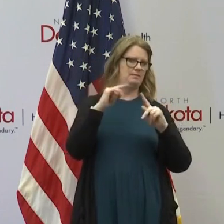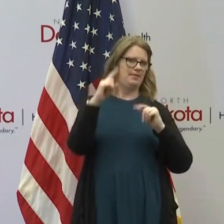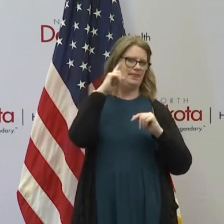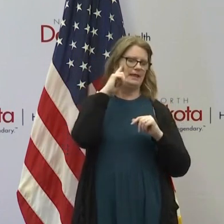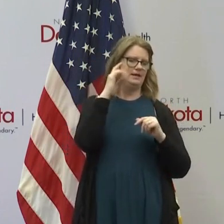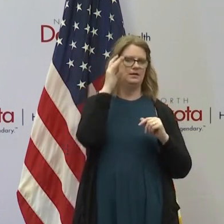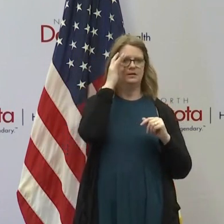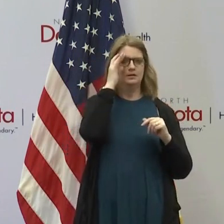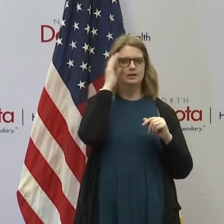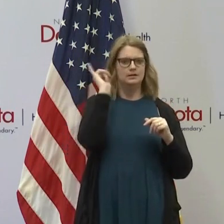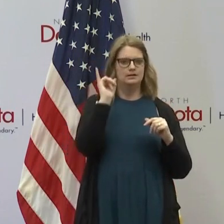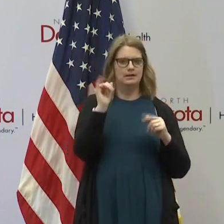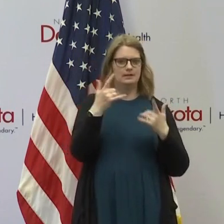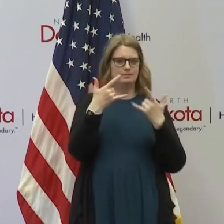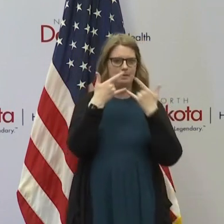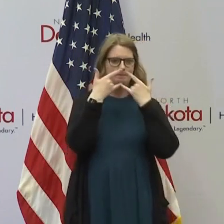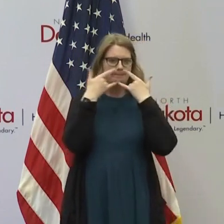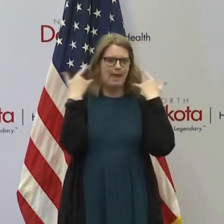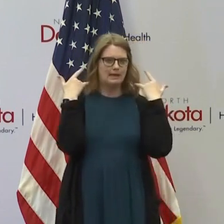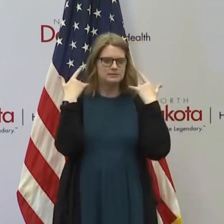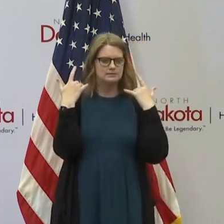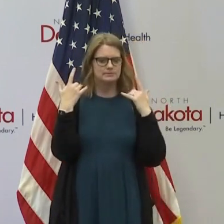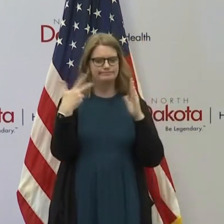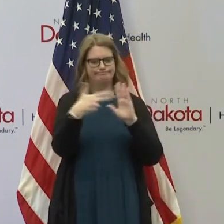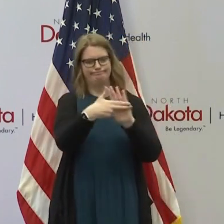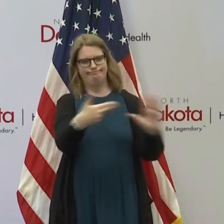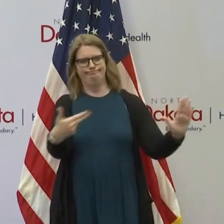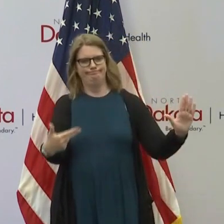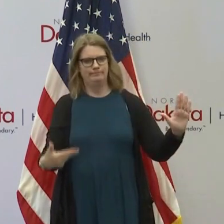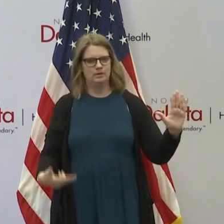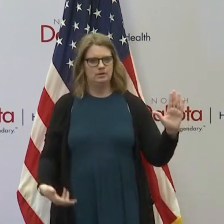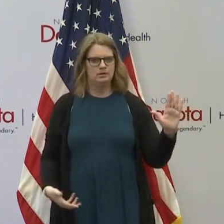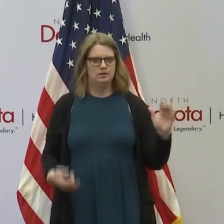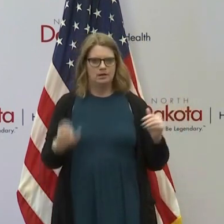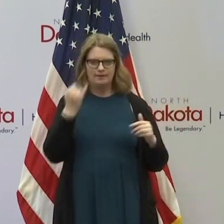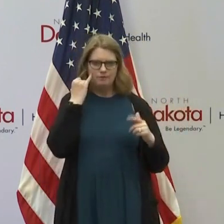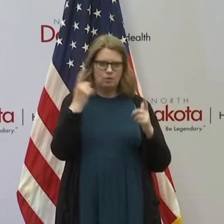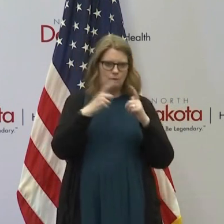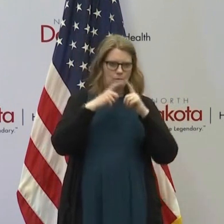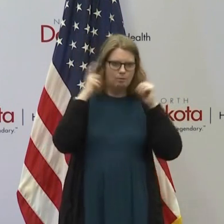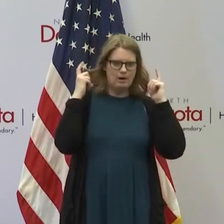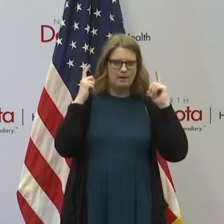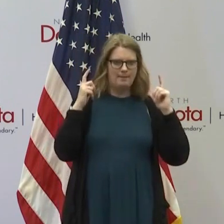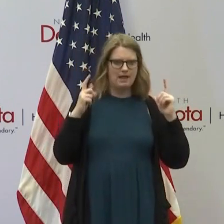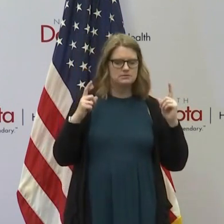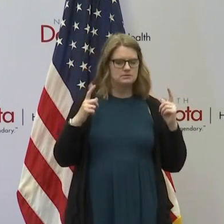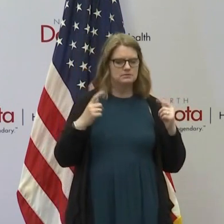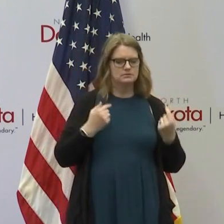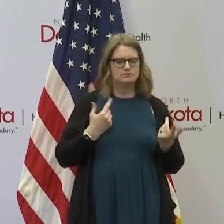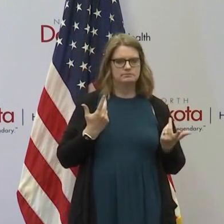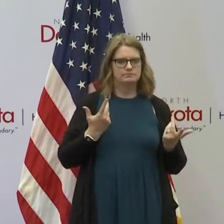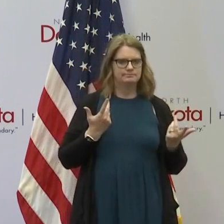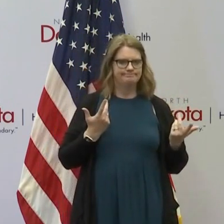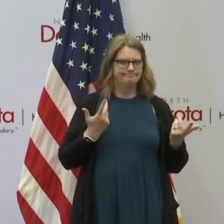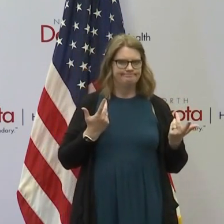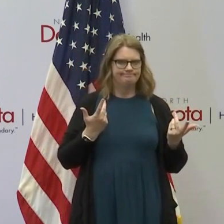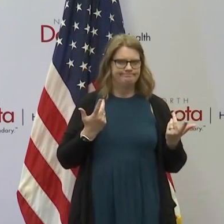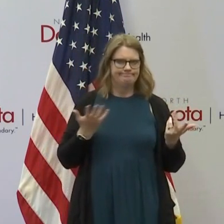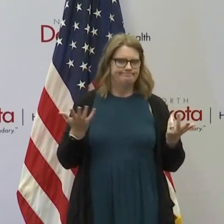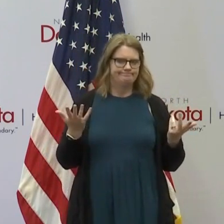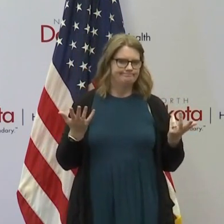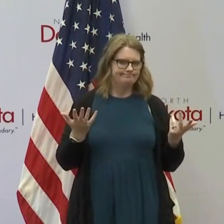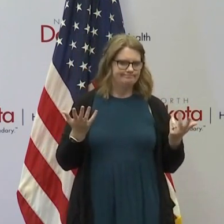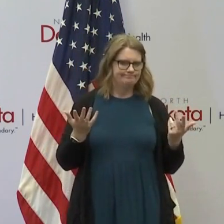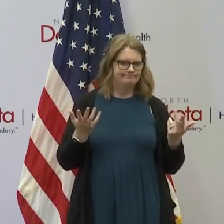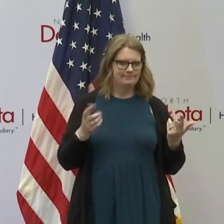don't want to call it like the mask stigma, but like that somehow if you're wearing a mask that there's, you know, that you're,